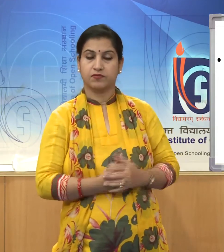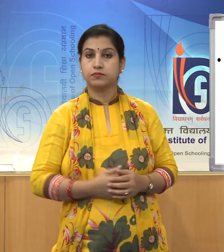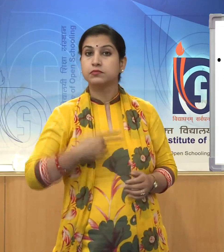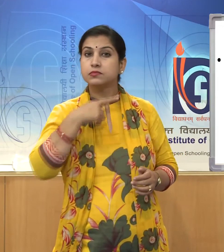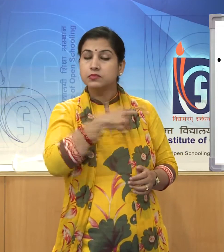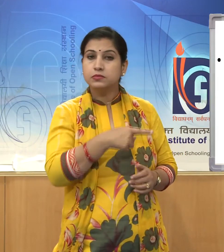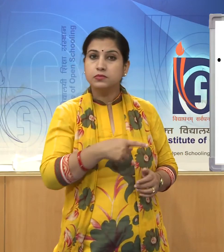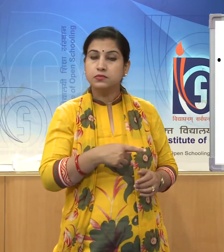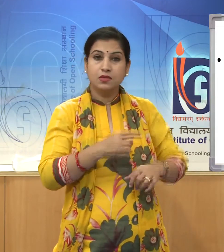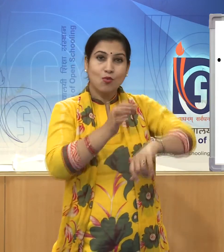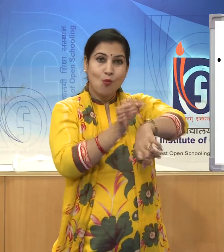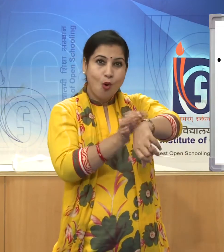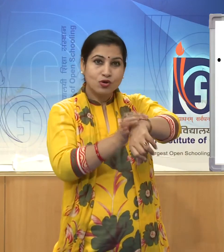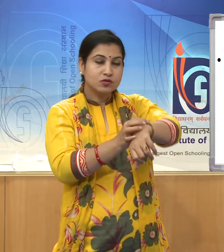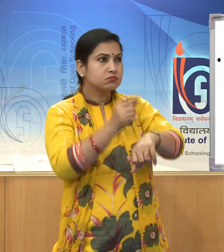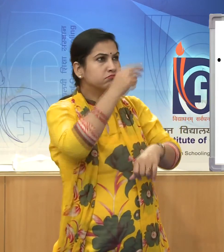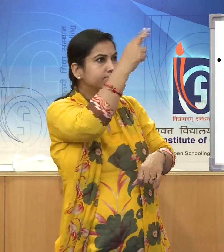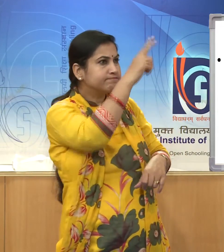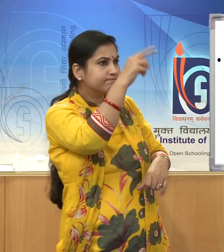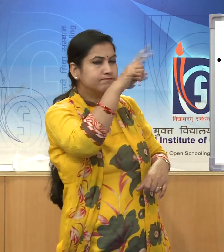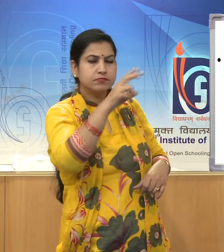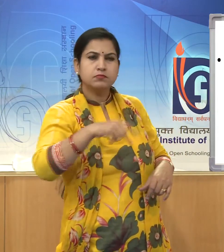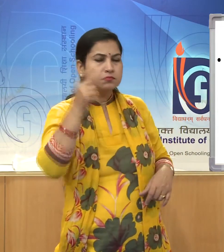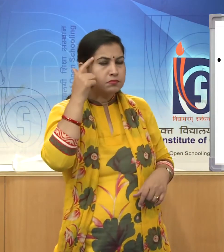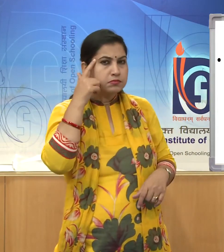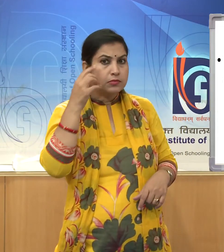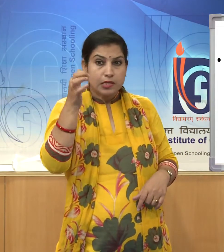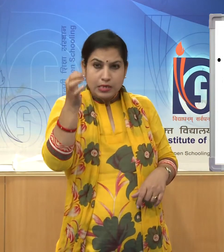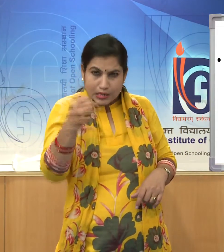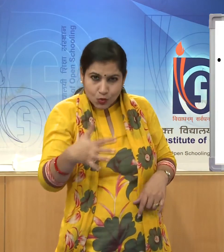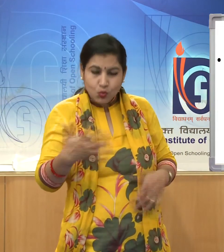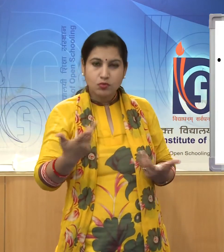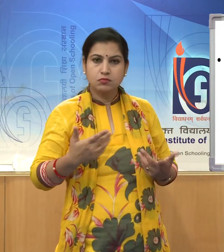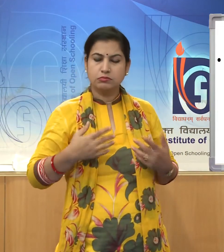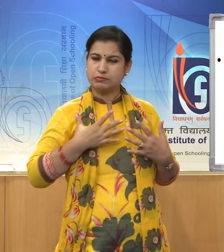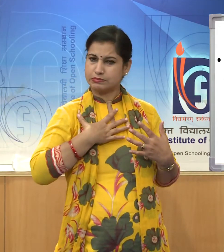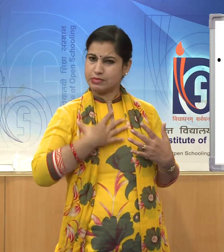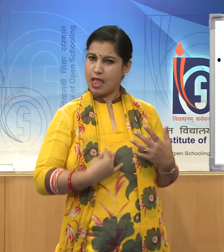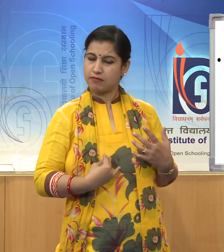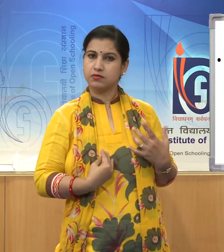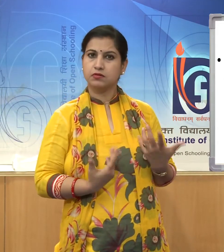These soft watches create new and unpleasant images.